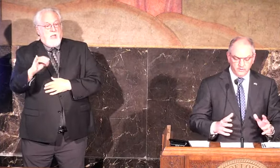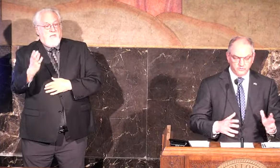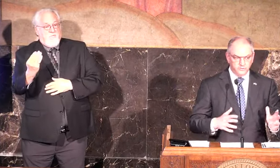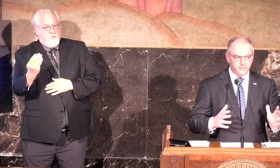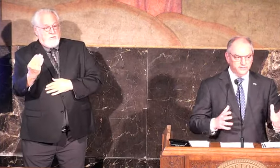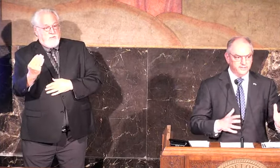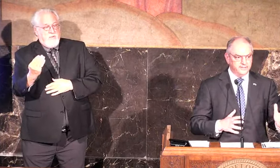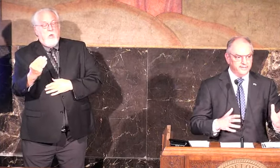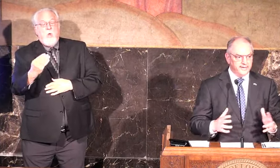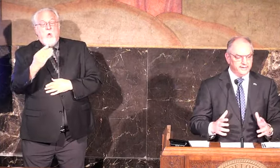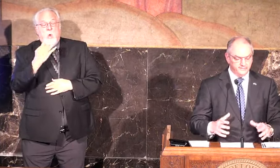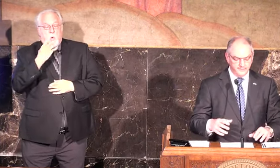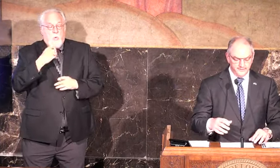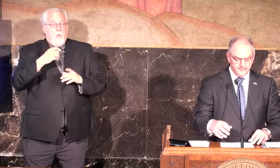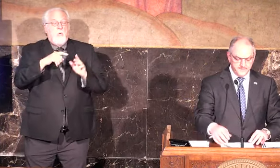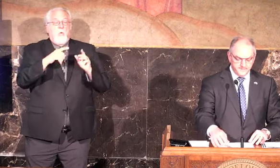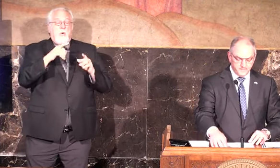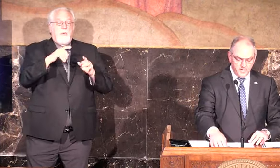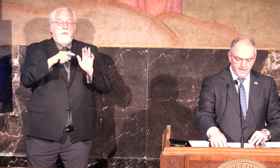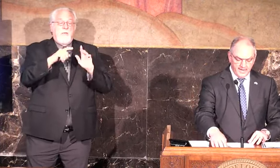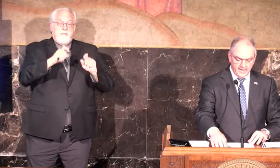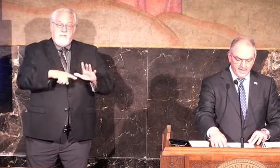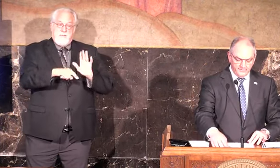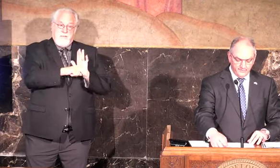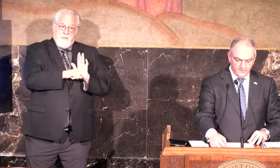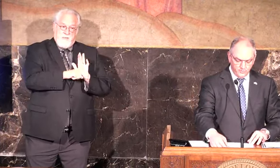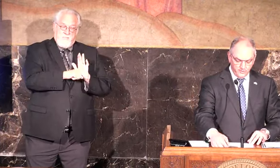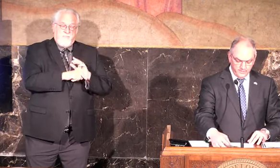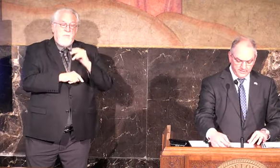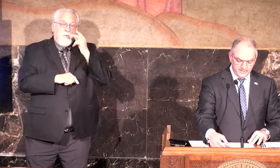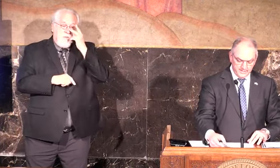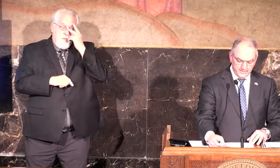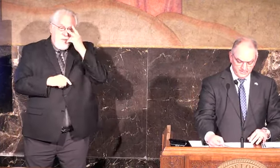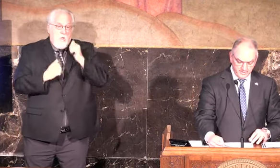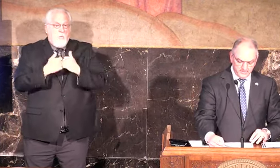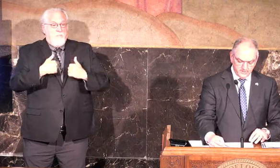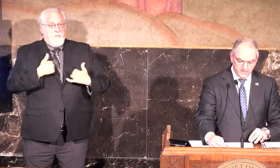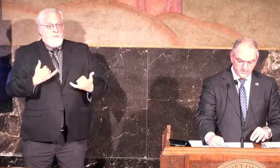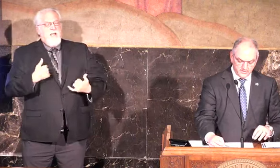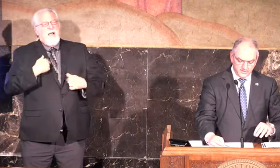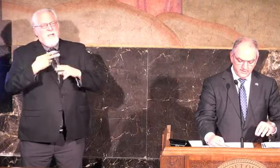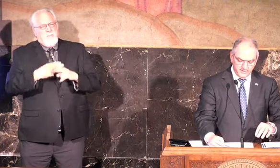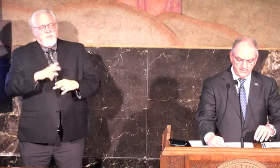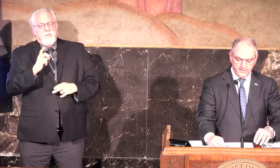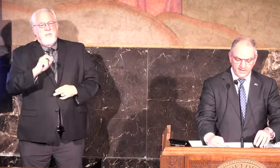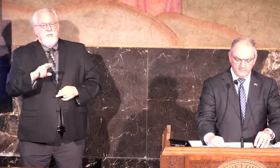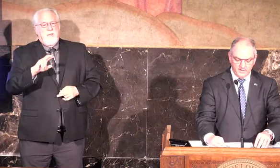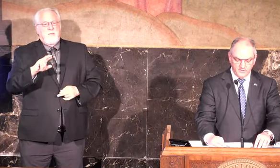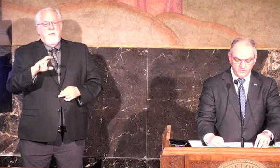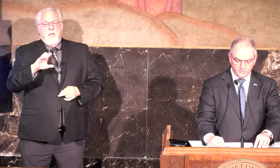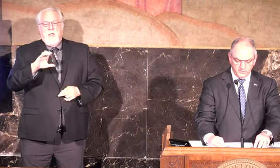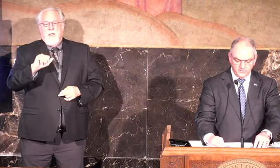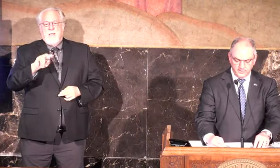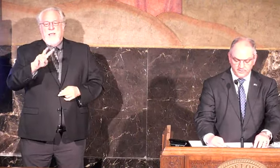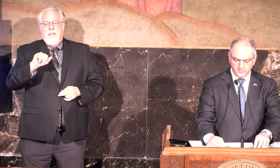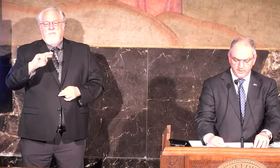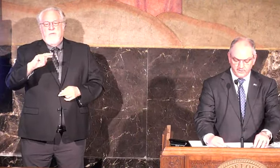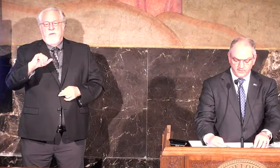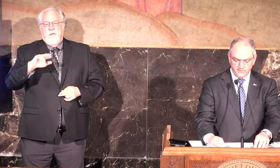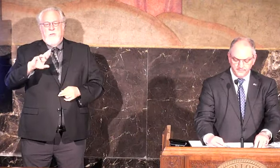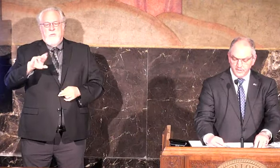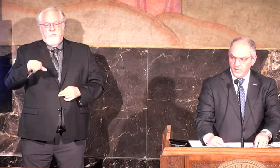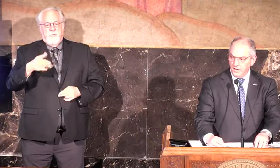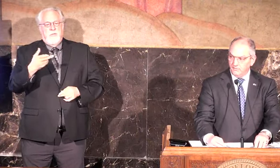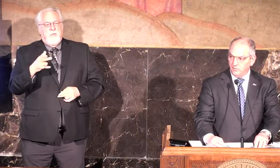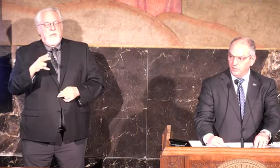on all those who tested negative. I have with me today, as I mentioned, Dr. Lacey Cavanaugh, who's the regional medical